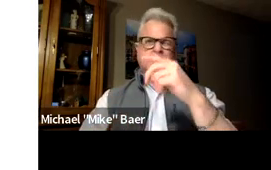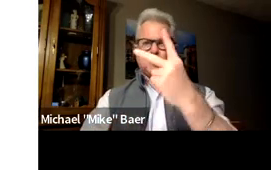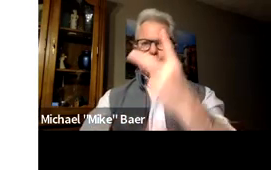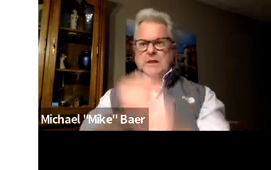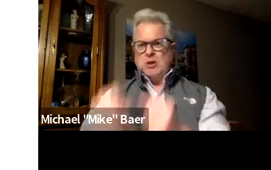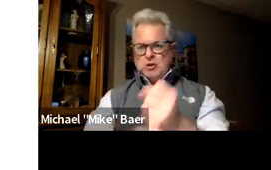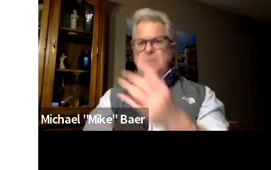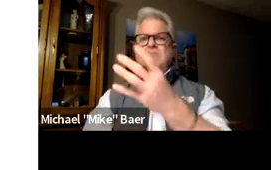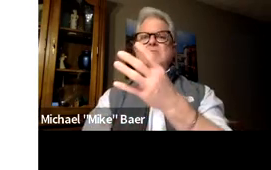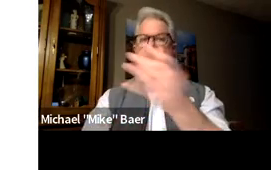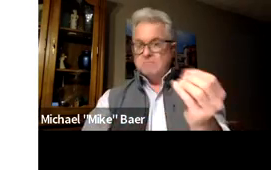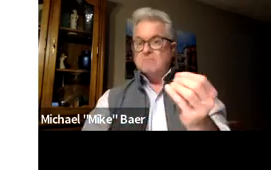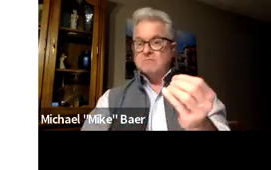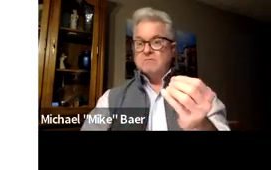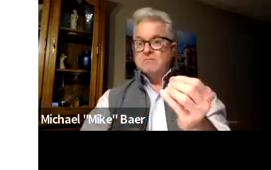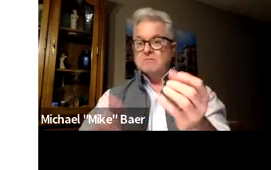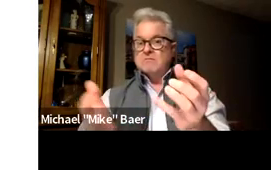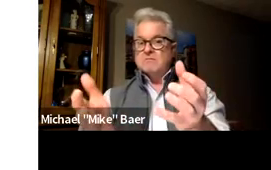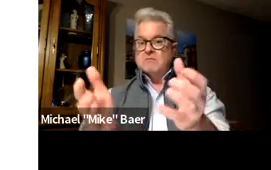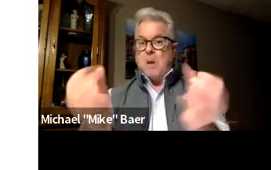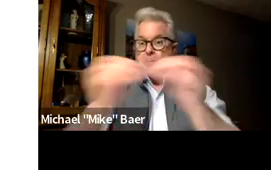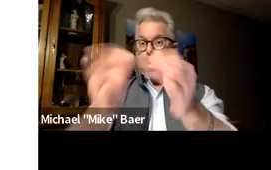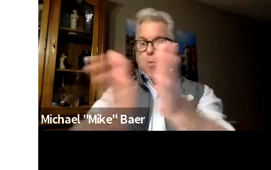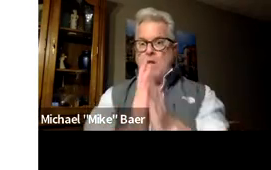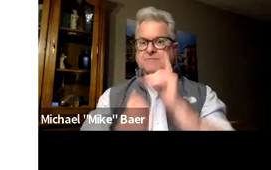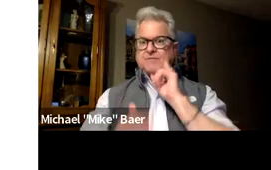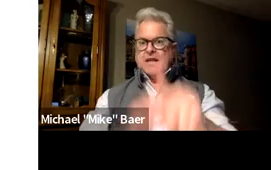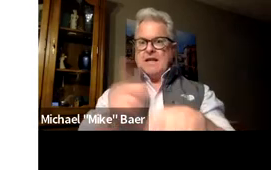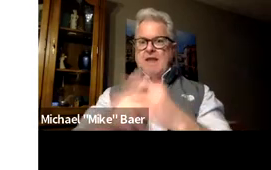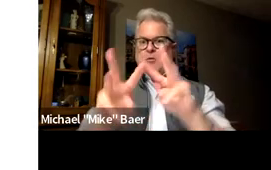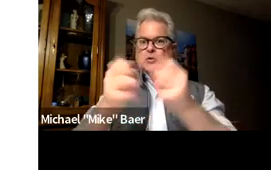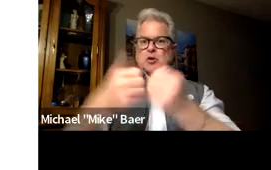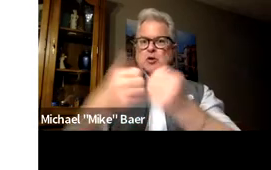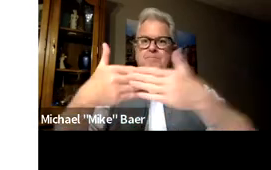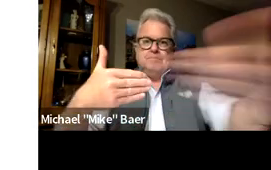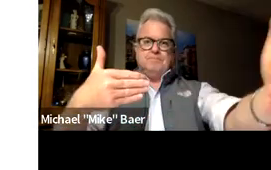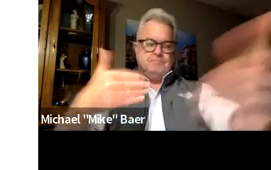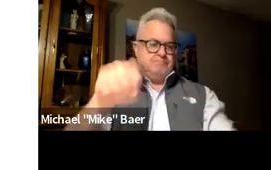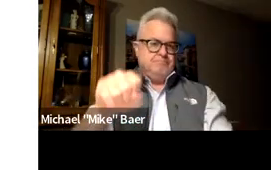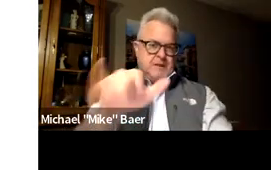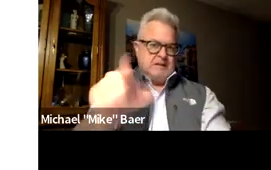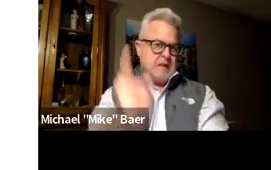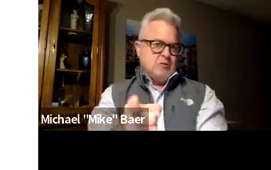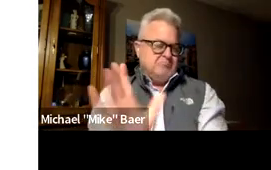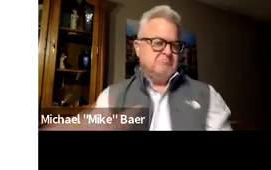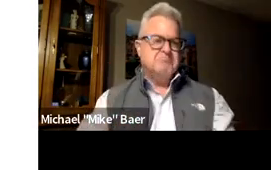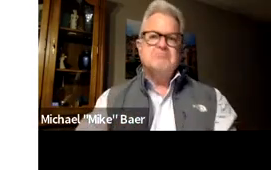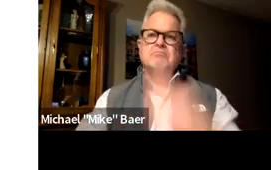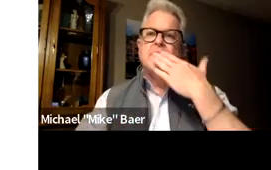There were two within the last year. And seemingly there's more requests for this to come in the future.